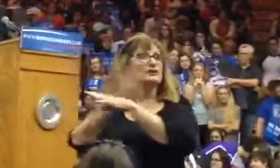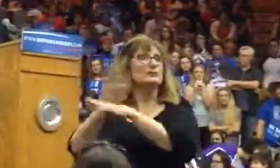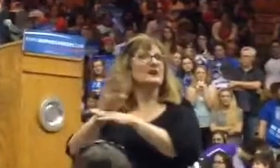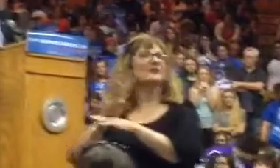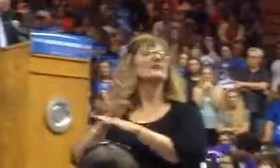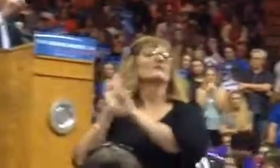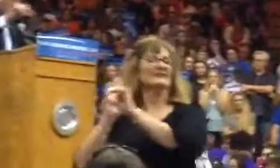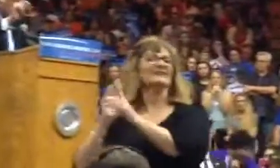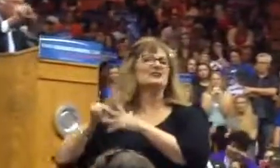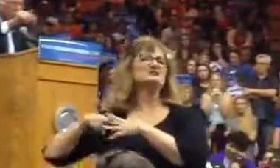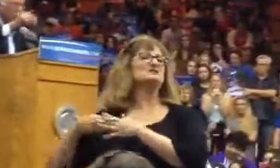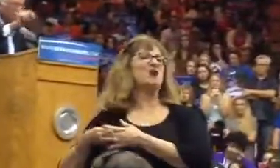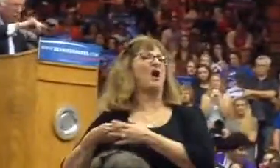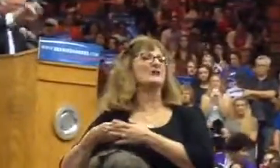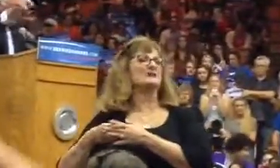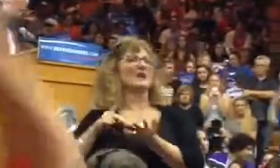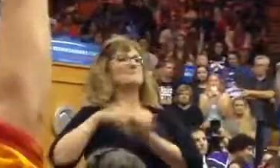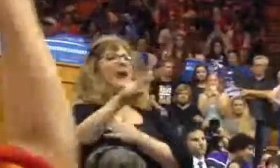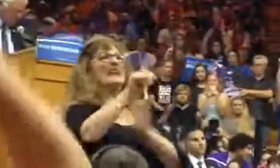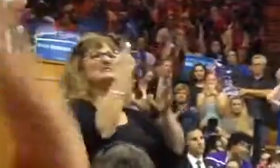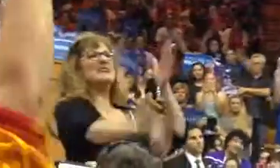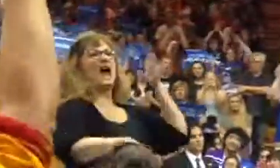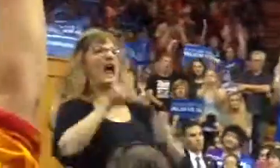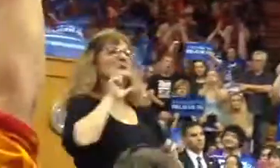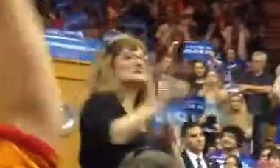start paying their fair share of taxes.